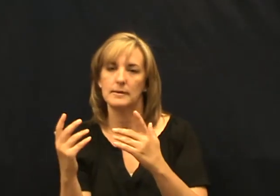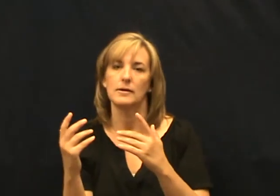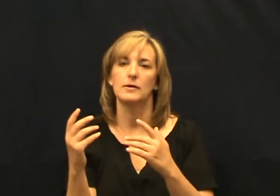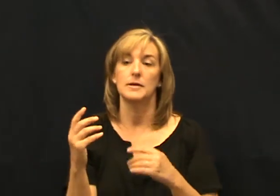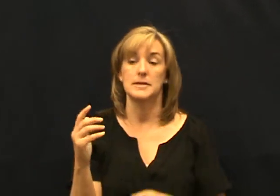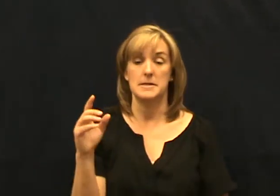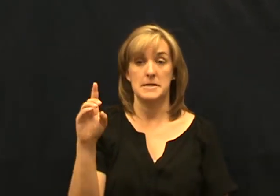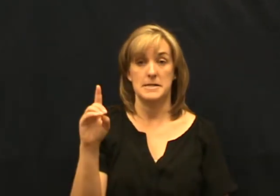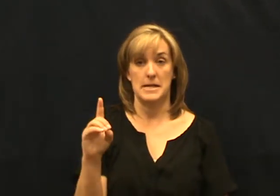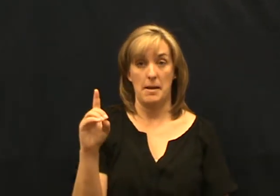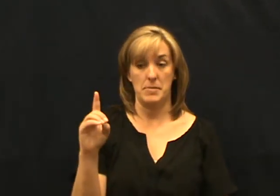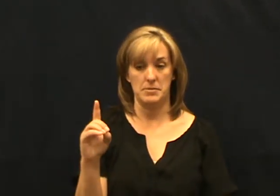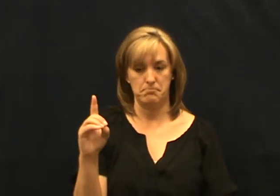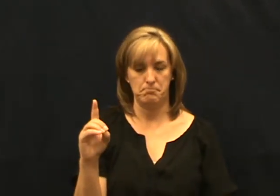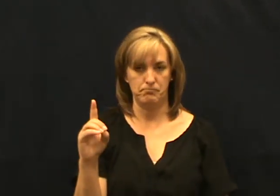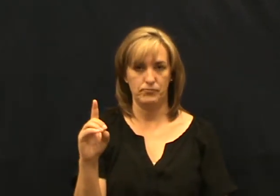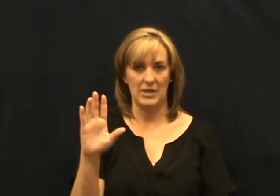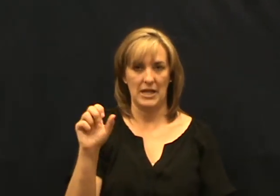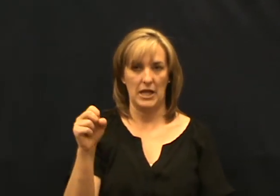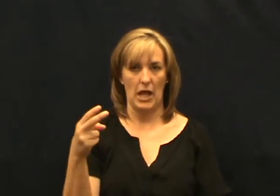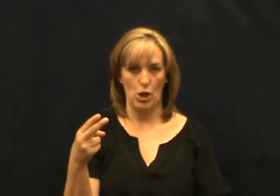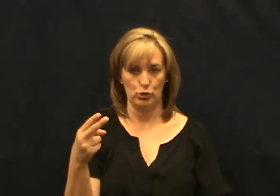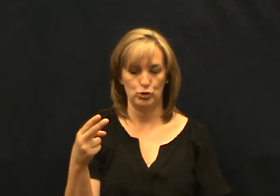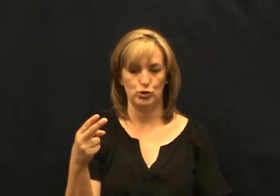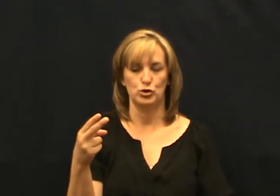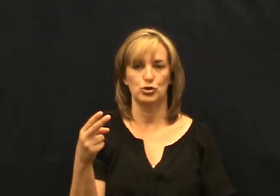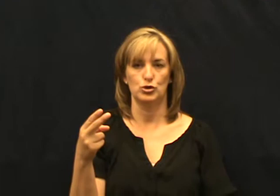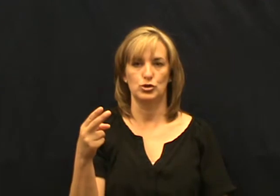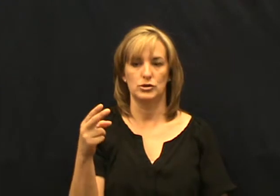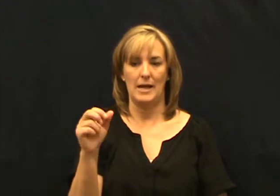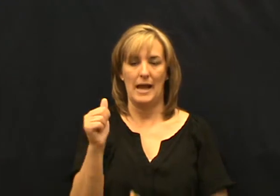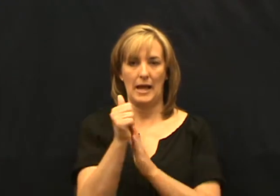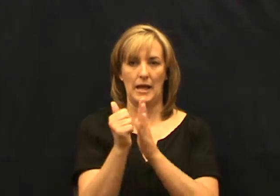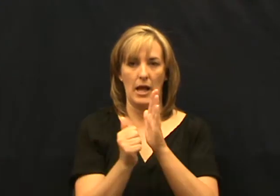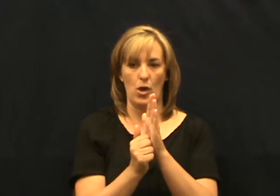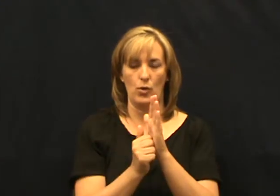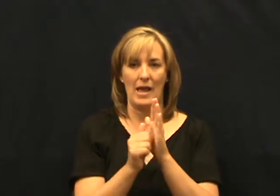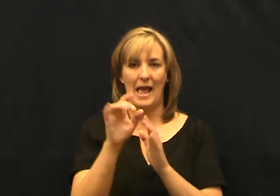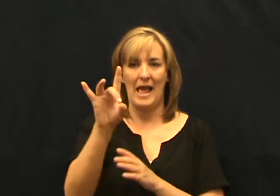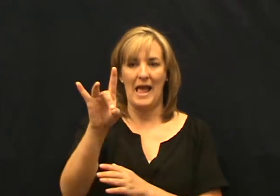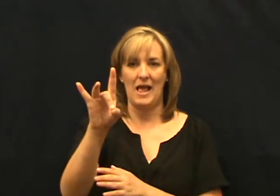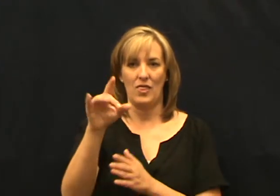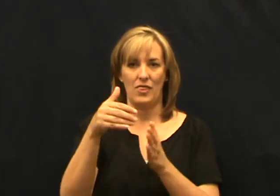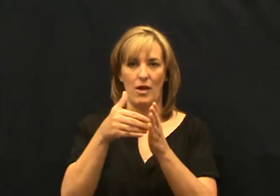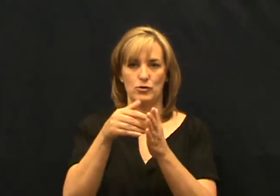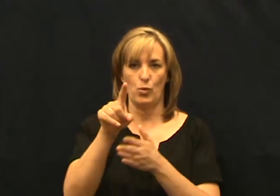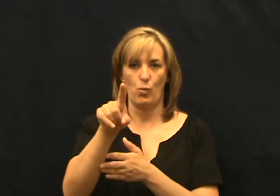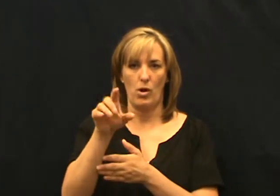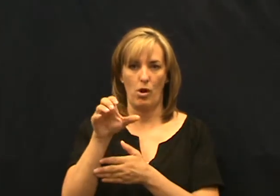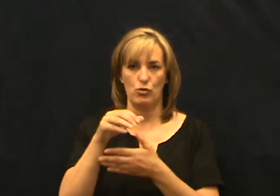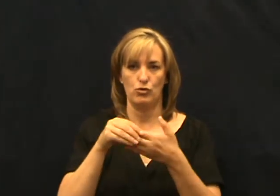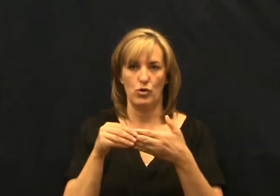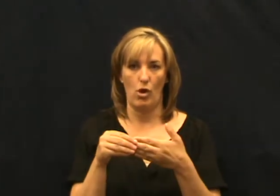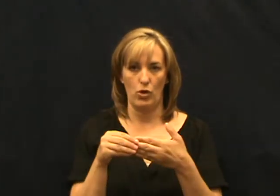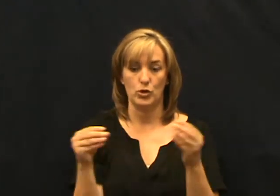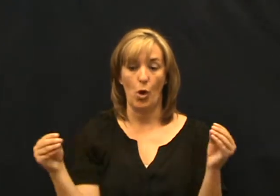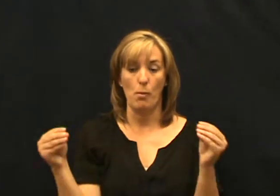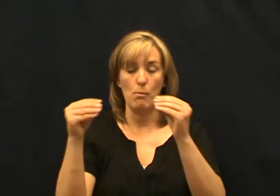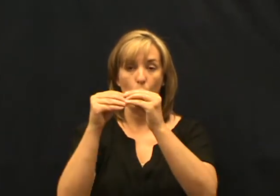account is $8,100 because we have $8,100 more debits than we have credits. So